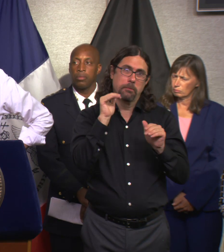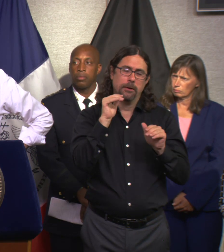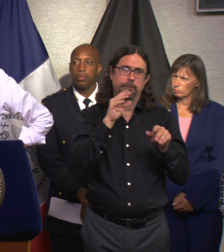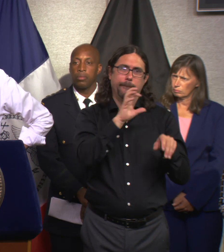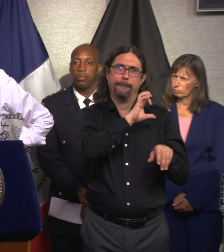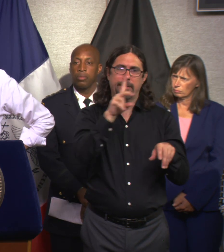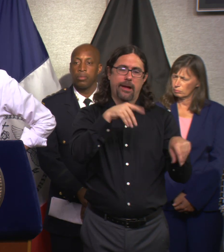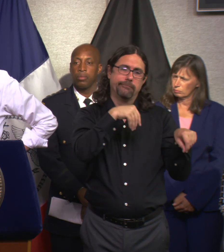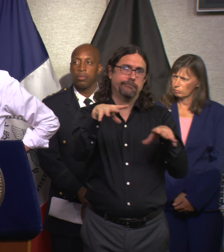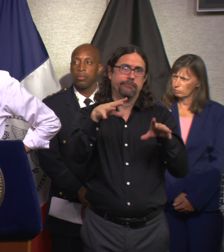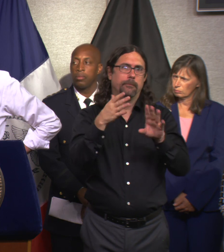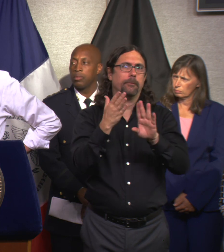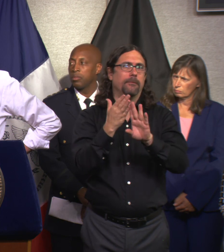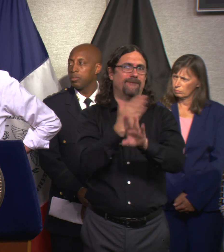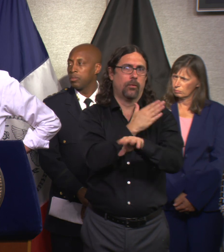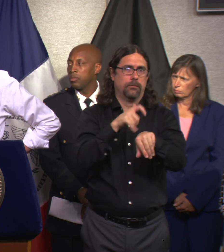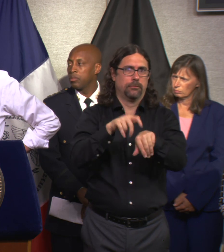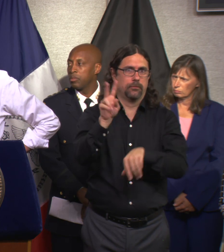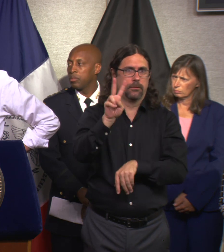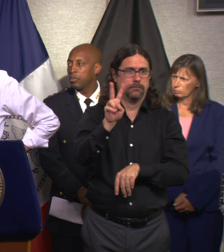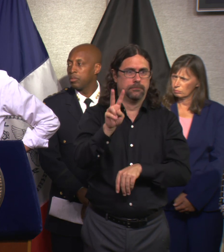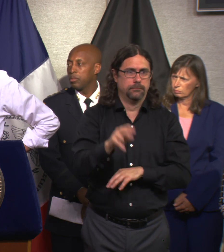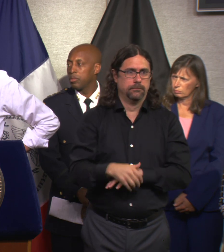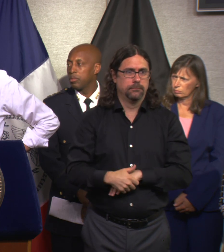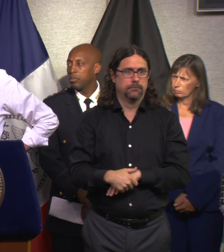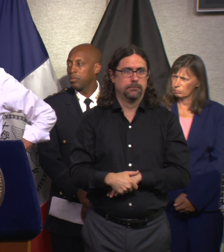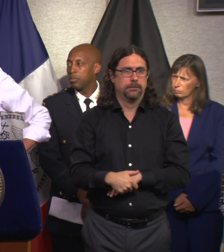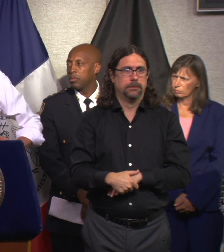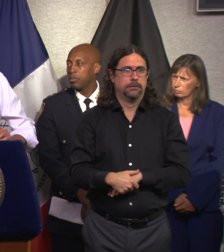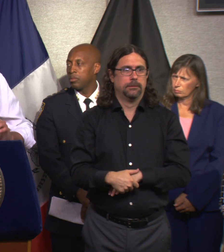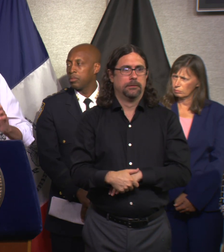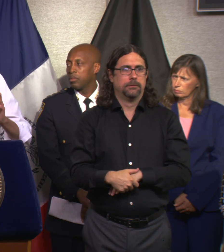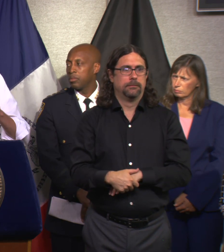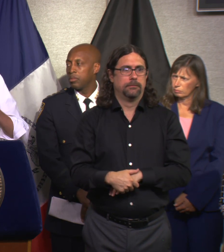how these things might interrelate. Do you have a thought on that, or do we need to get back?